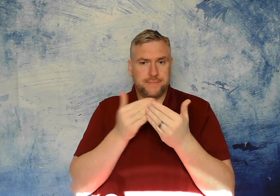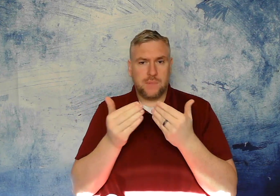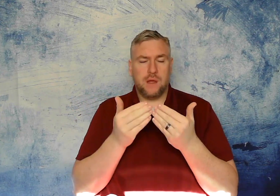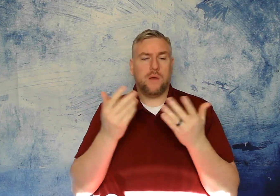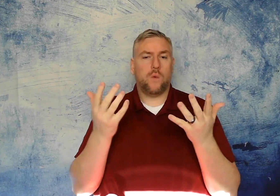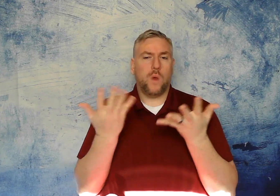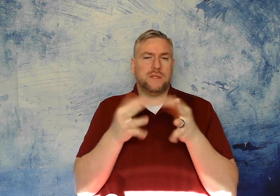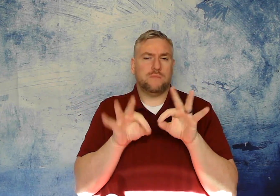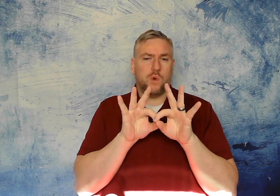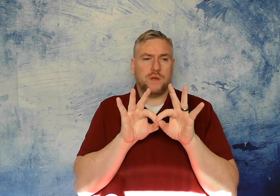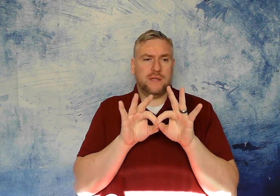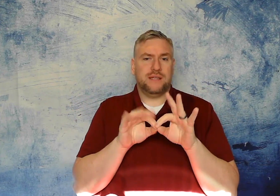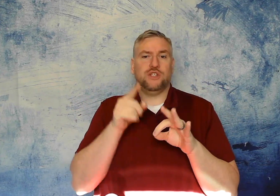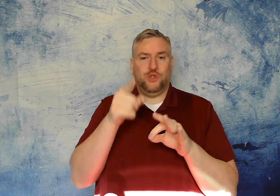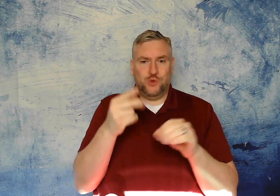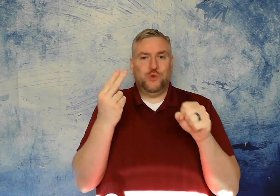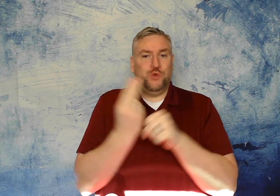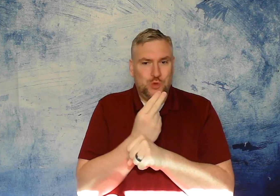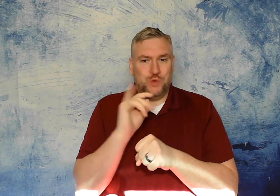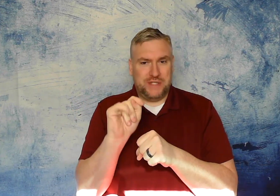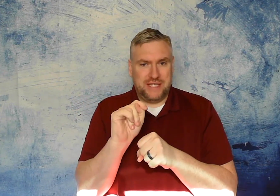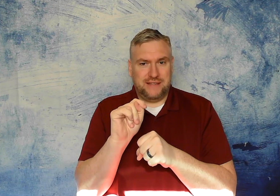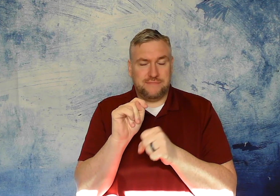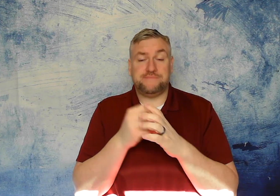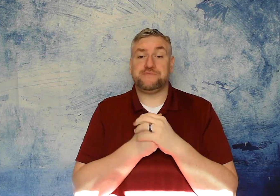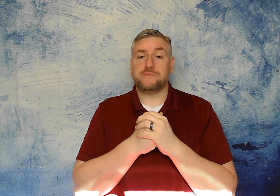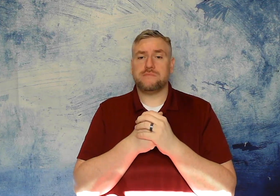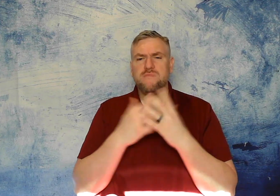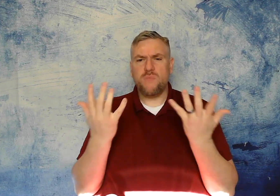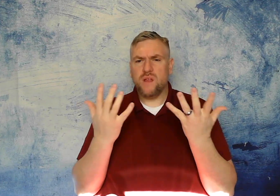it. Simple or complicated doesn't matter. What's important is using it.